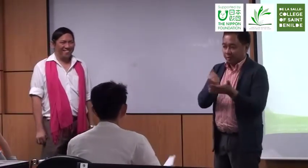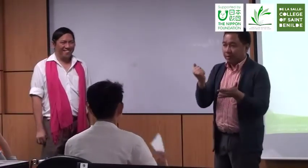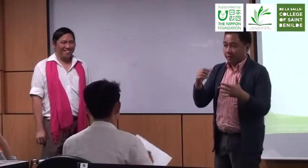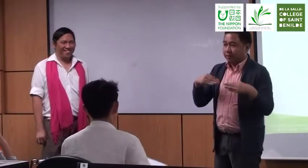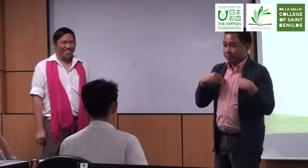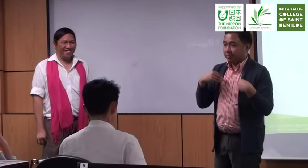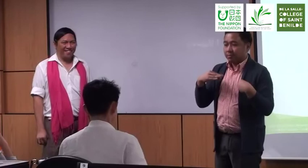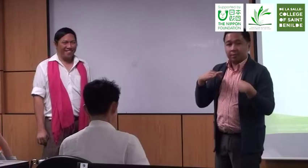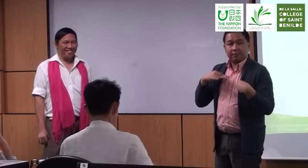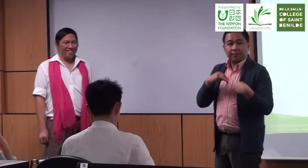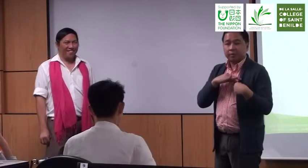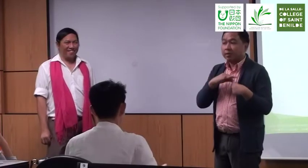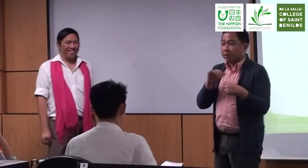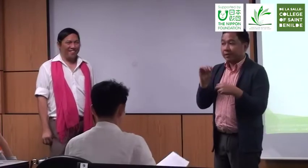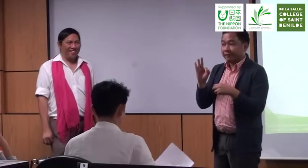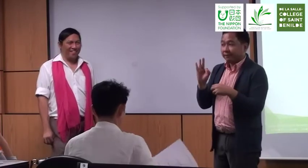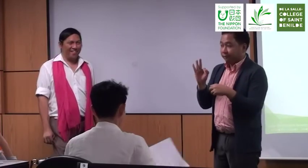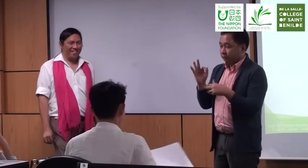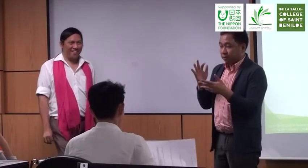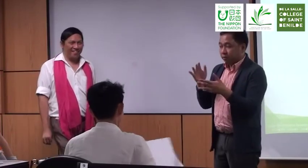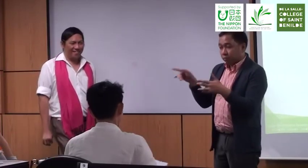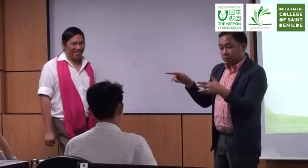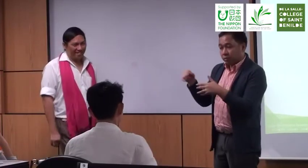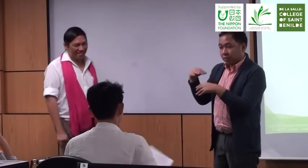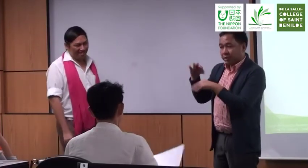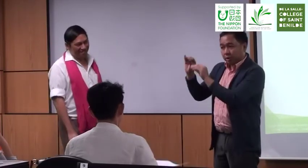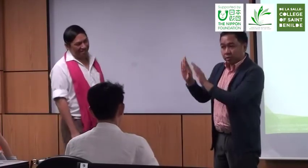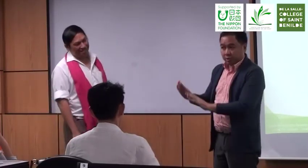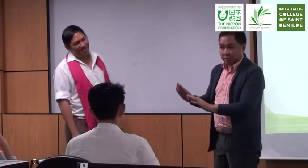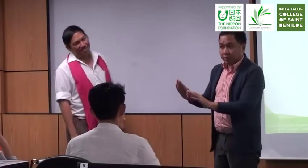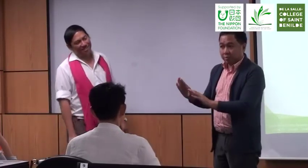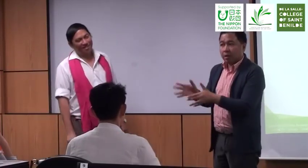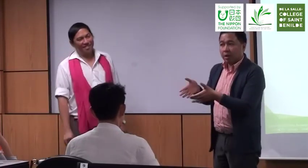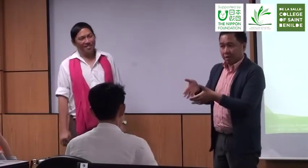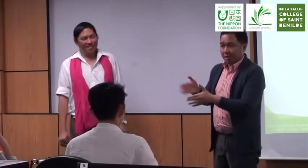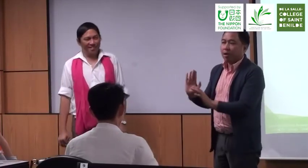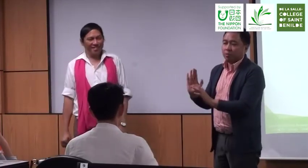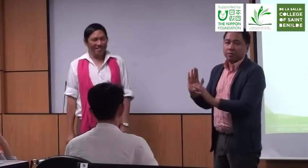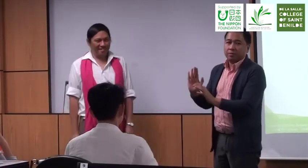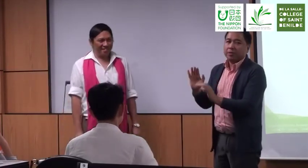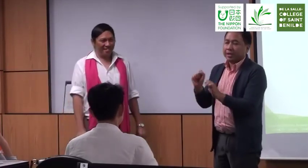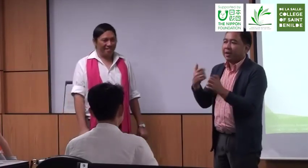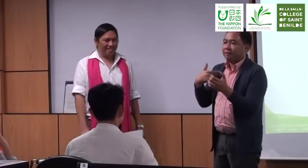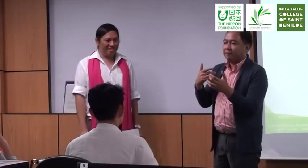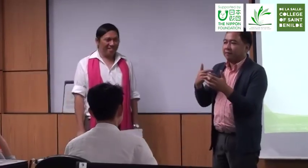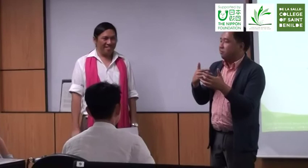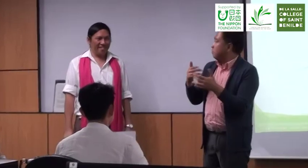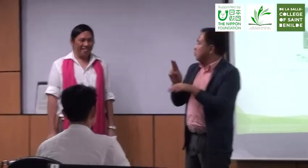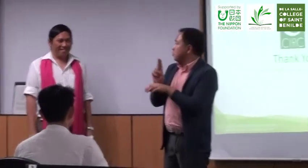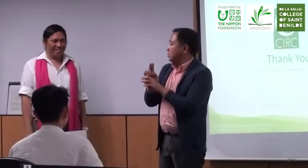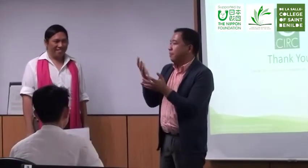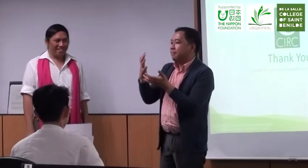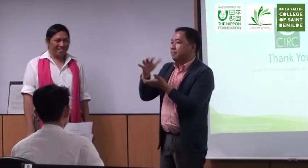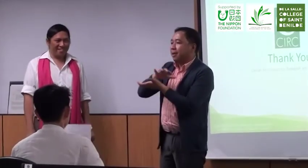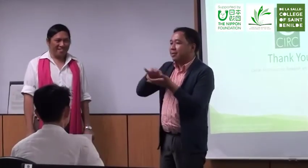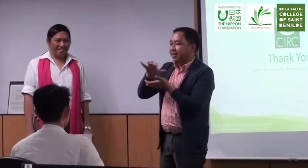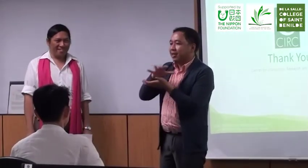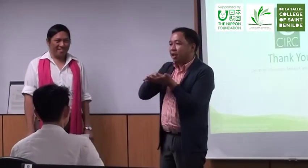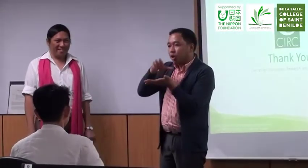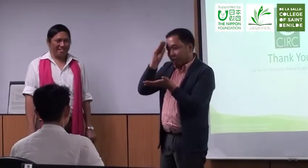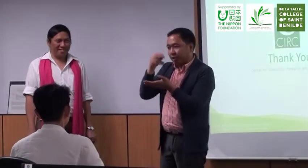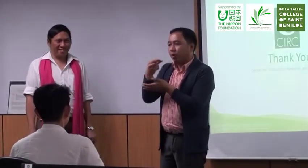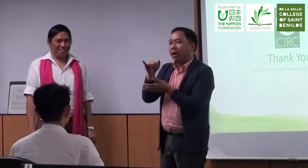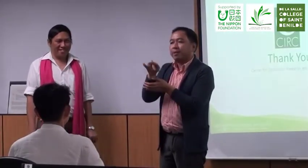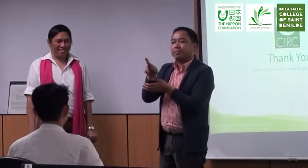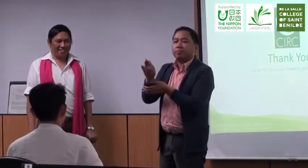accredit faculty so that this faculty will be allowed to conduct blended learning or hybrid classes. Only them.